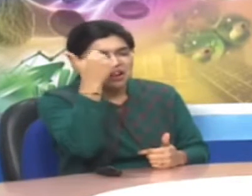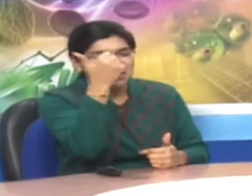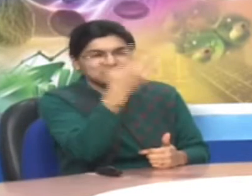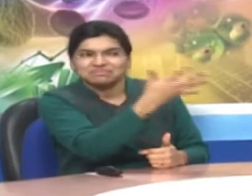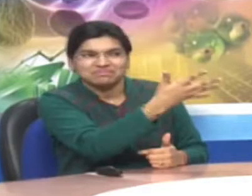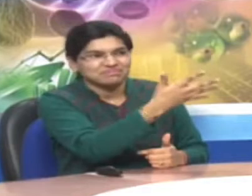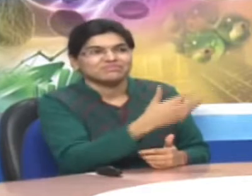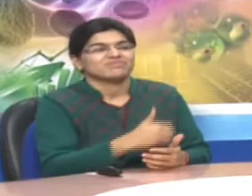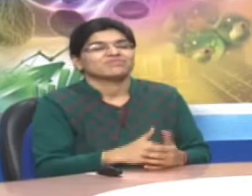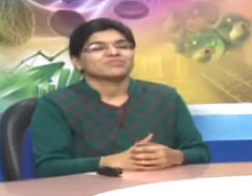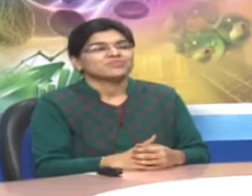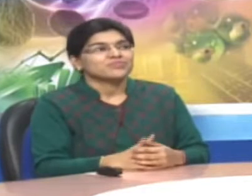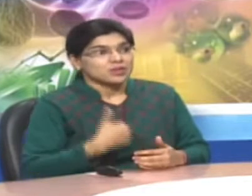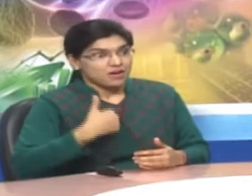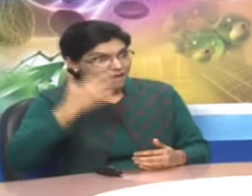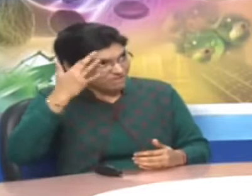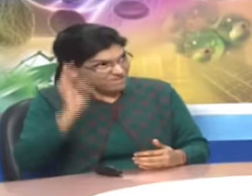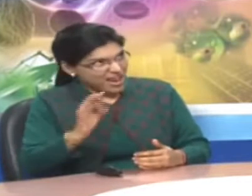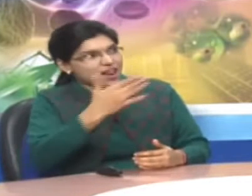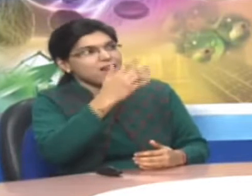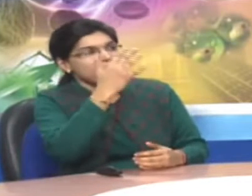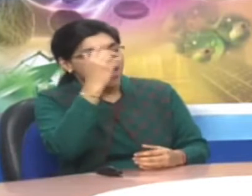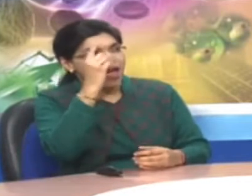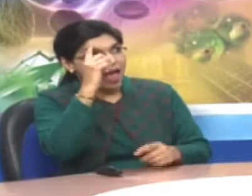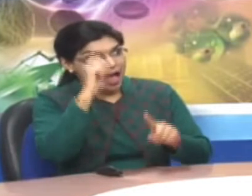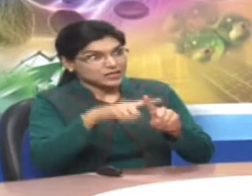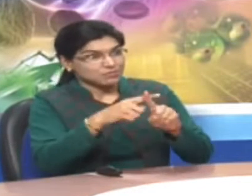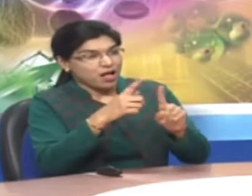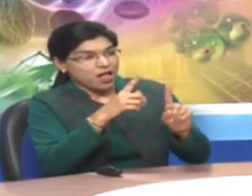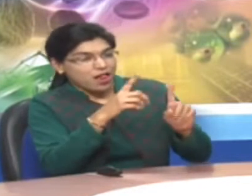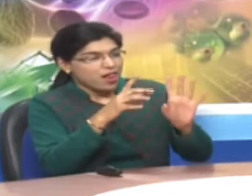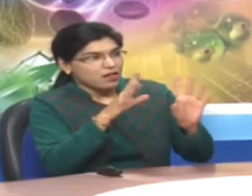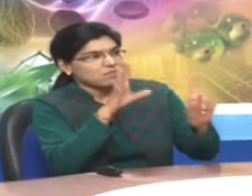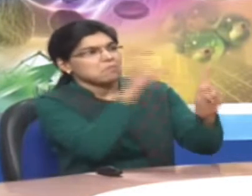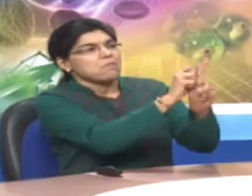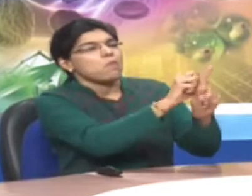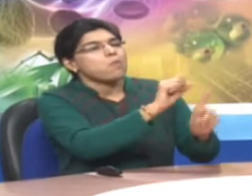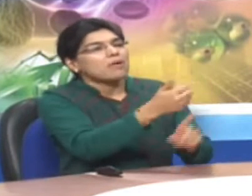It was not the reason you were of your intelligence."